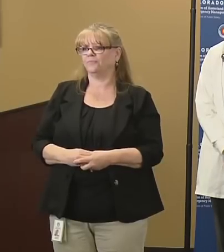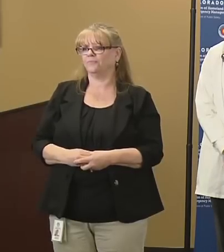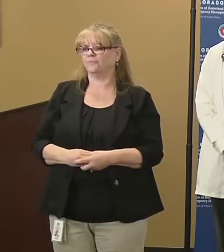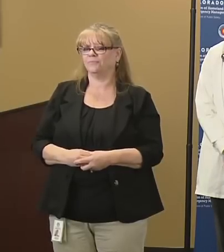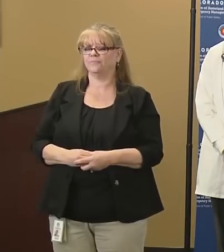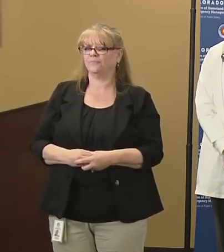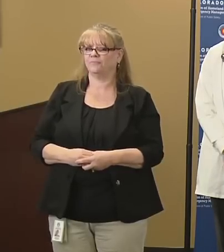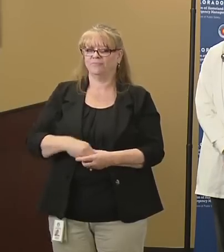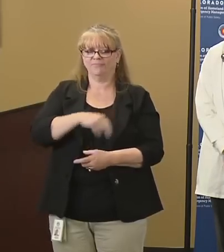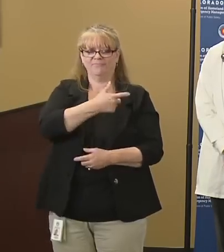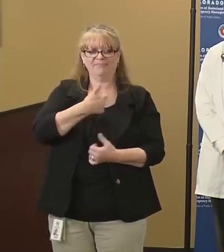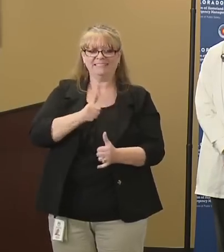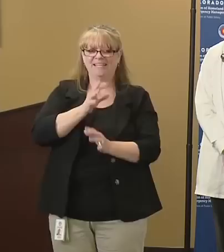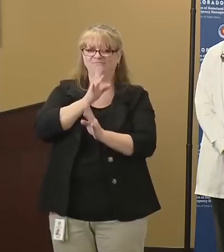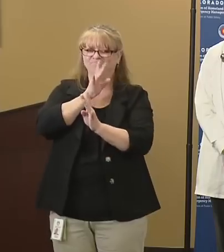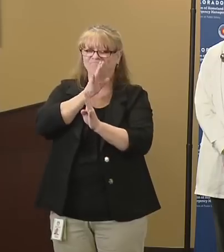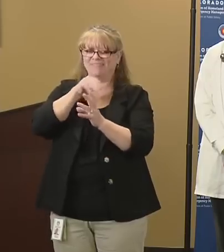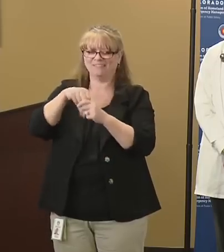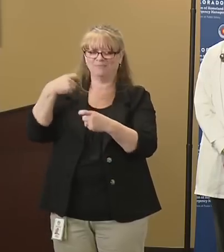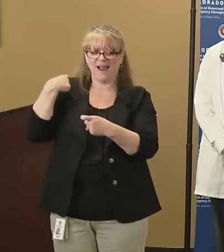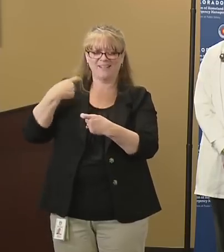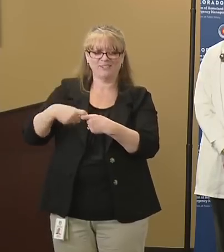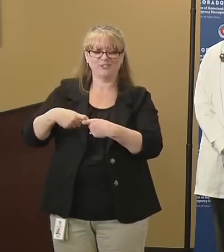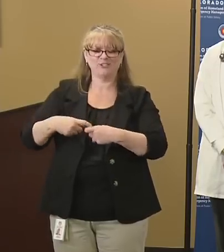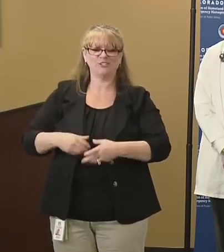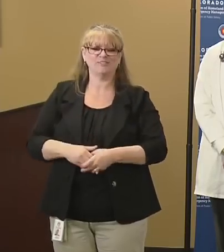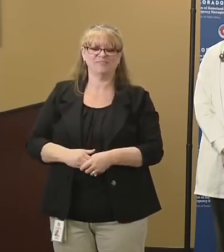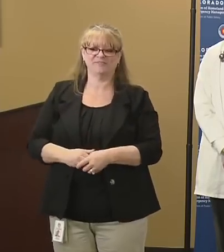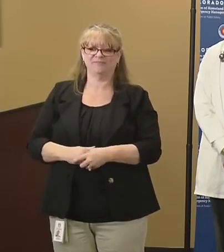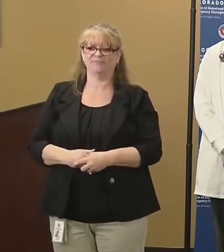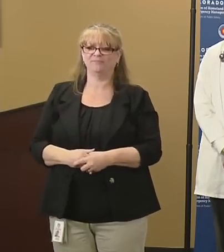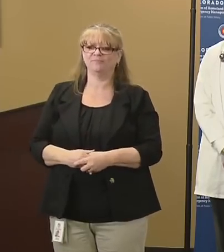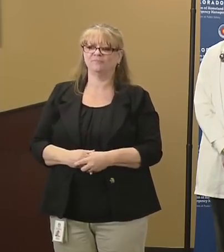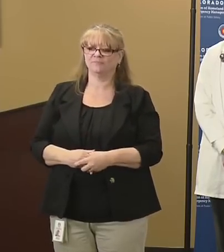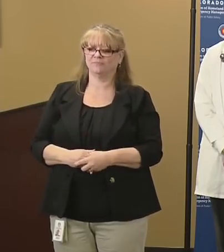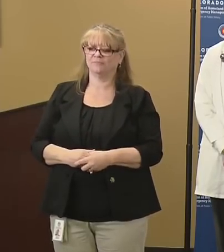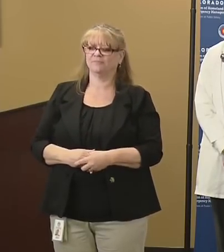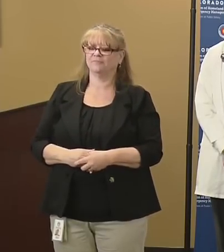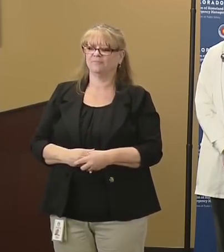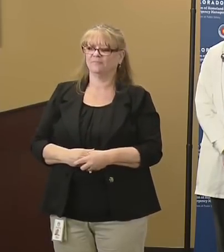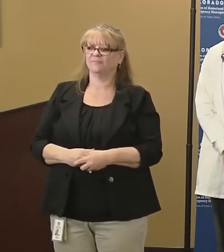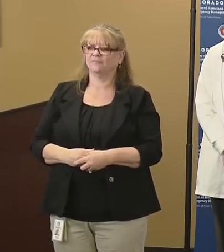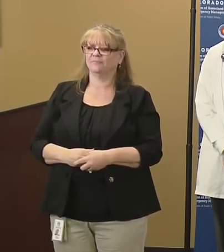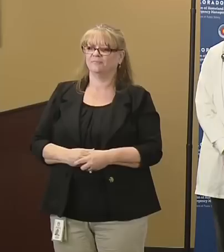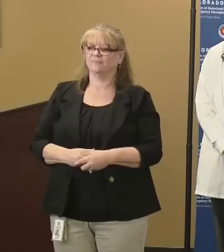especialmente en las residencias de ancianos, porque